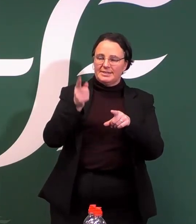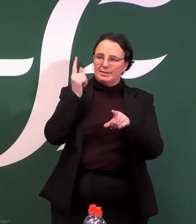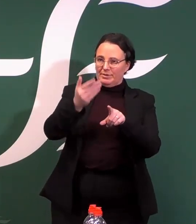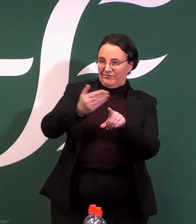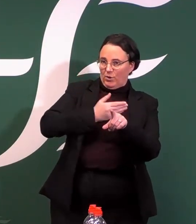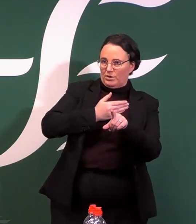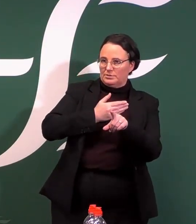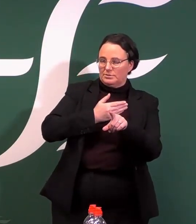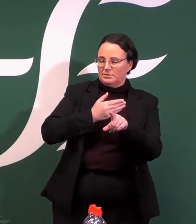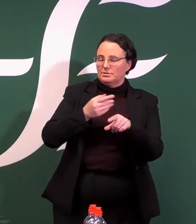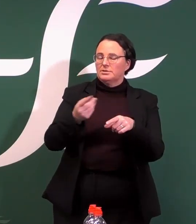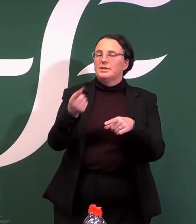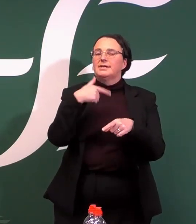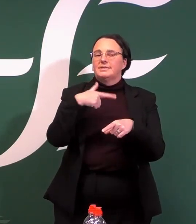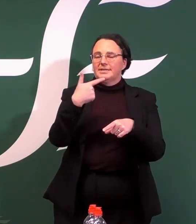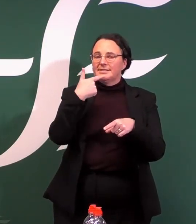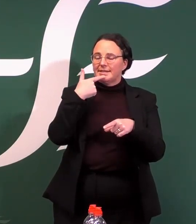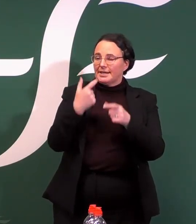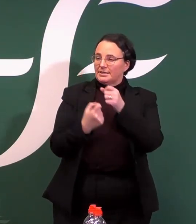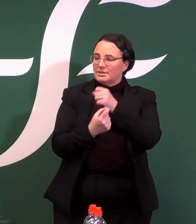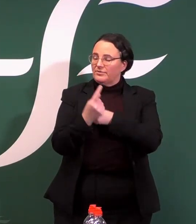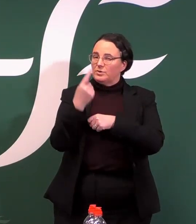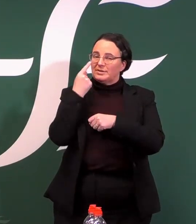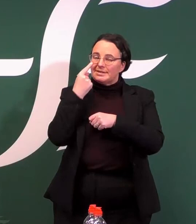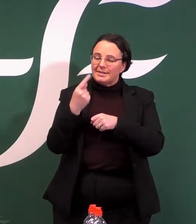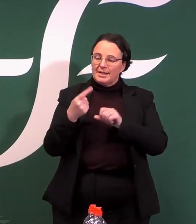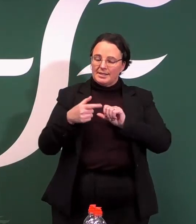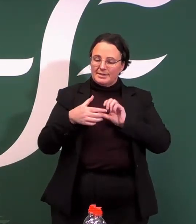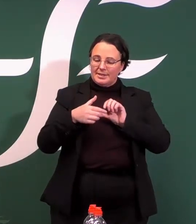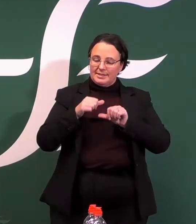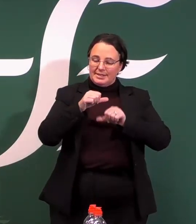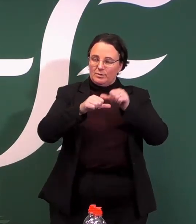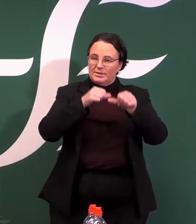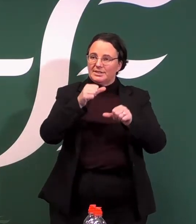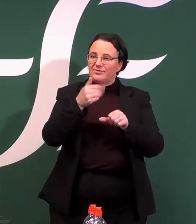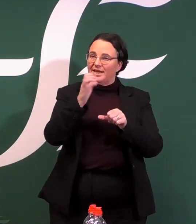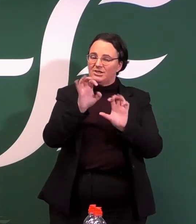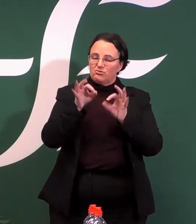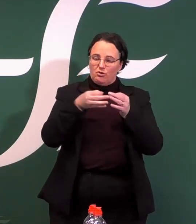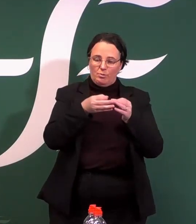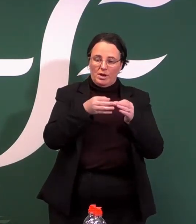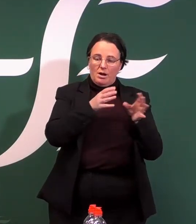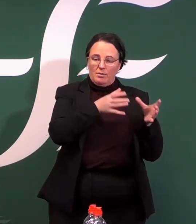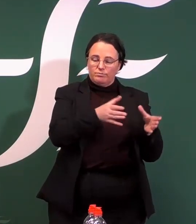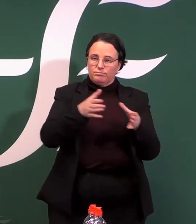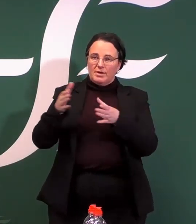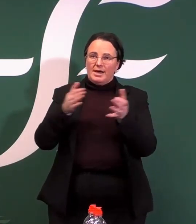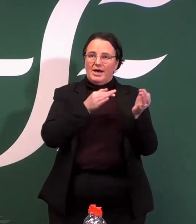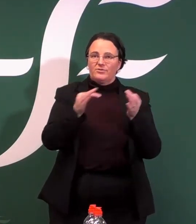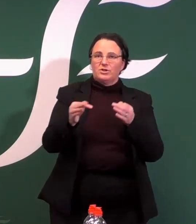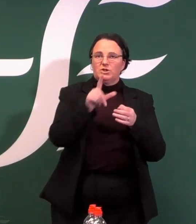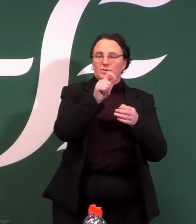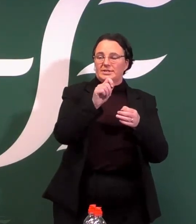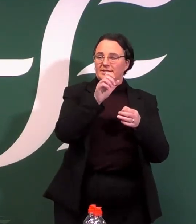second issue is, as I outlined earlier, is when you look at the sequence of age group rises, after September